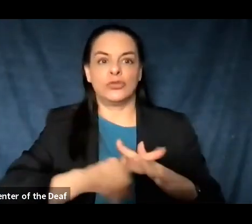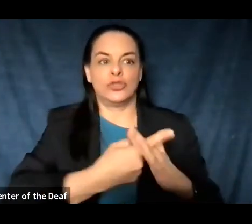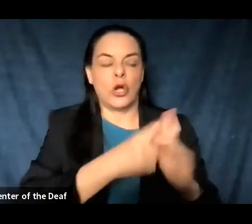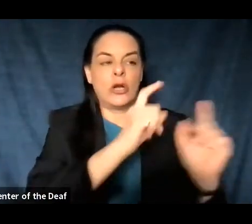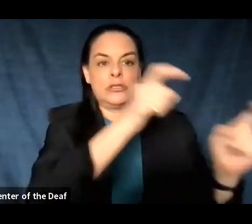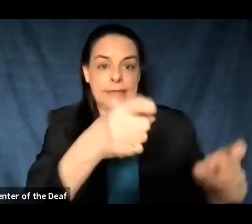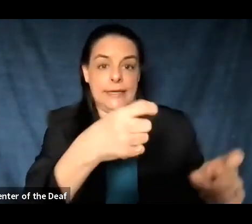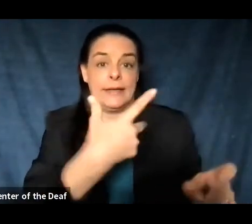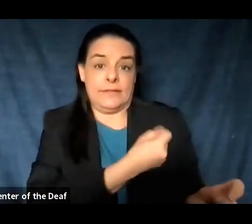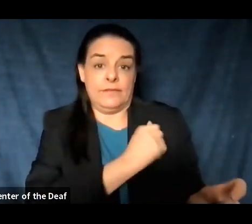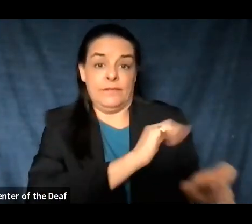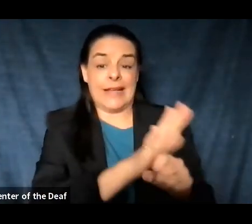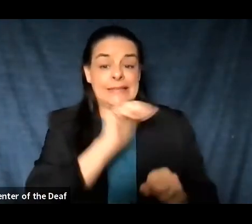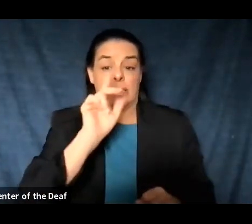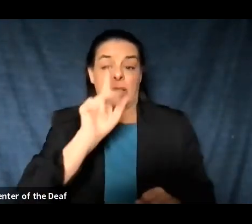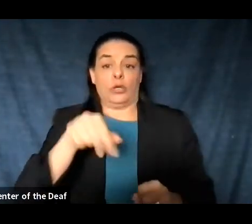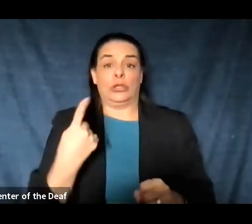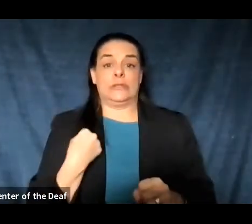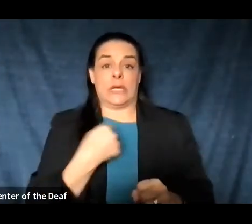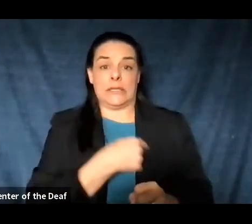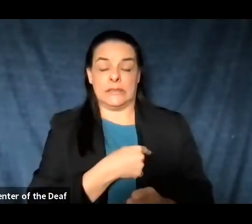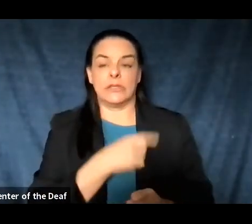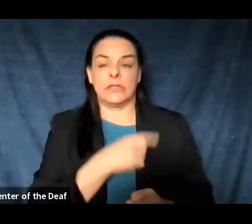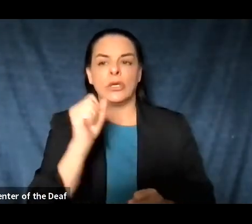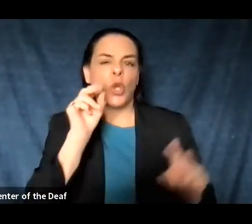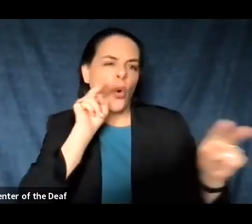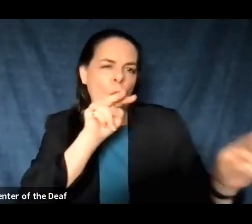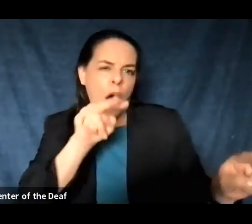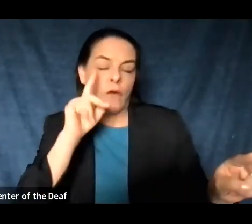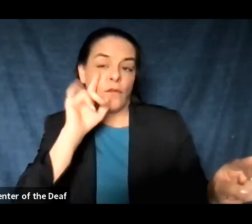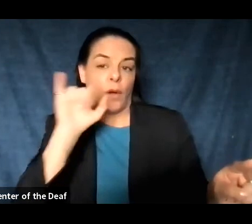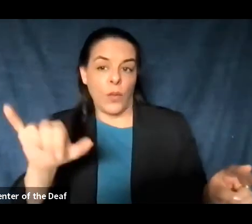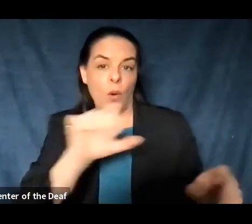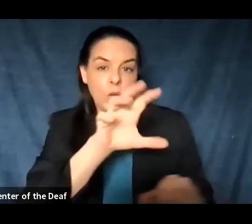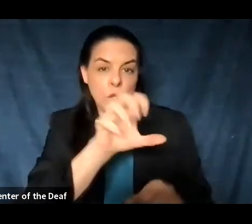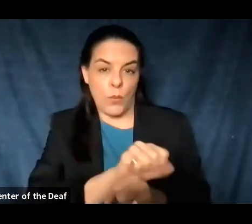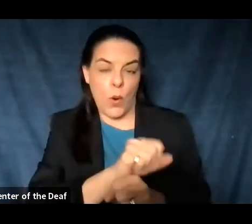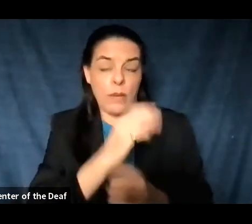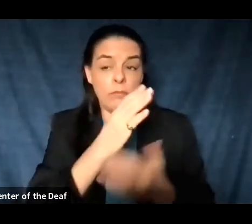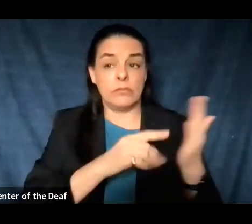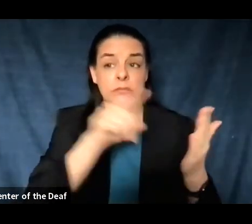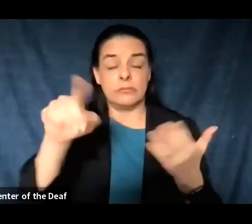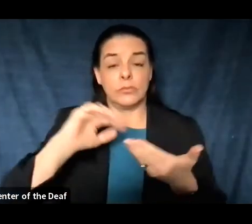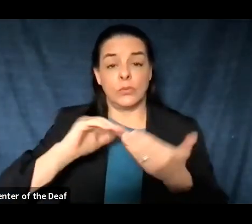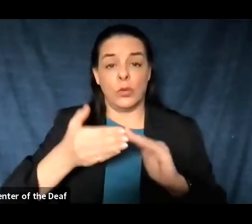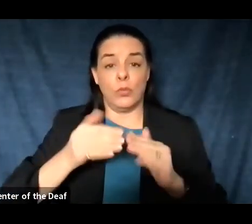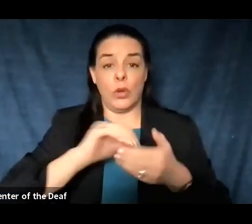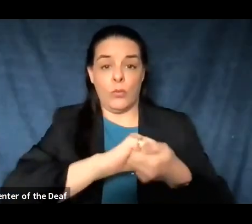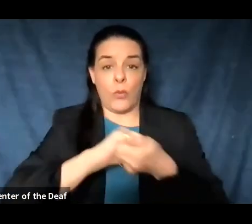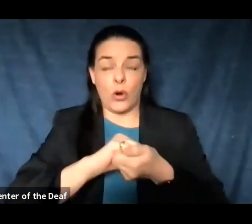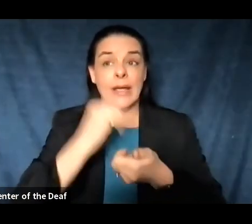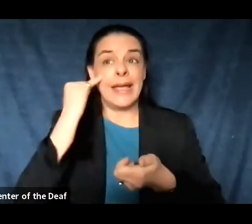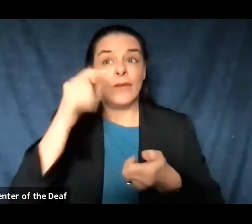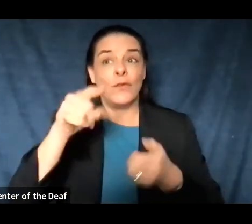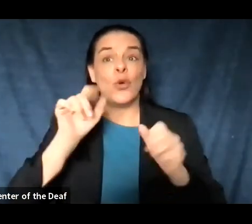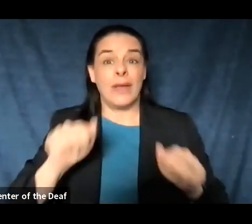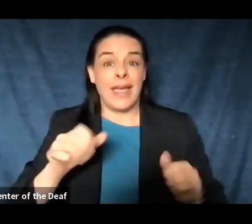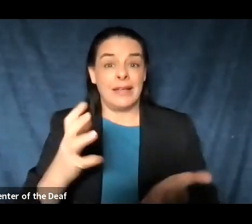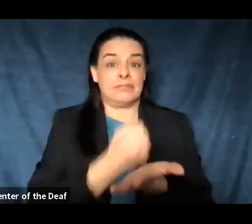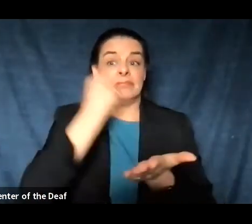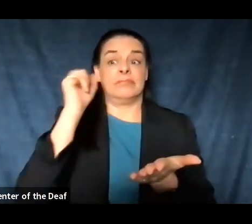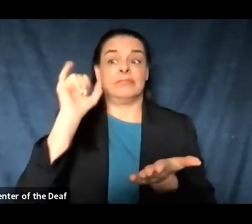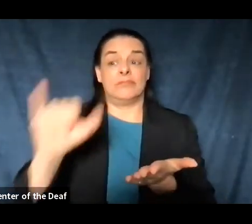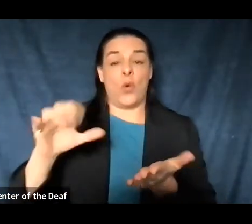vaccinations. So again, be on the lookout for those appointments from some of our community partners If you're able to take advantage of those appointments, please do